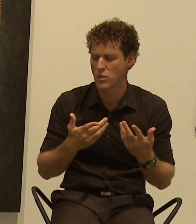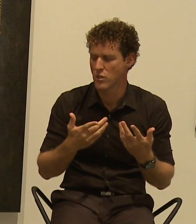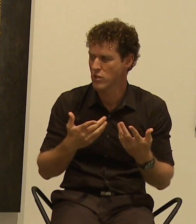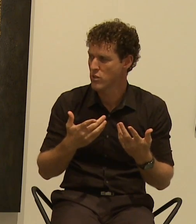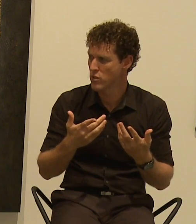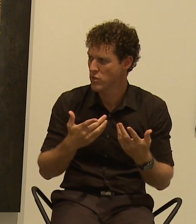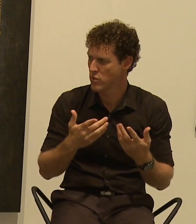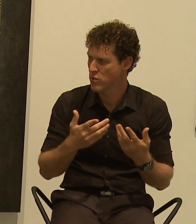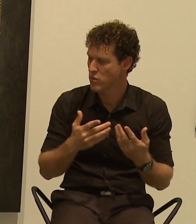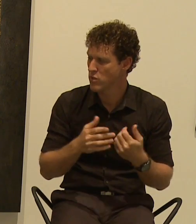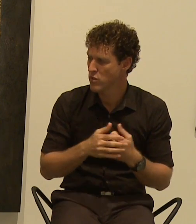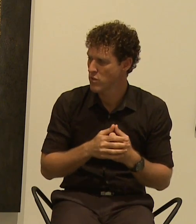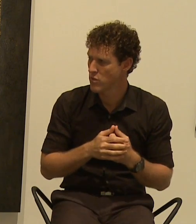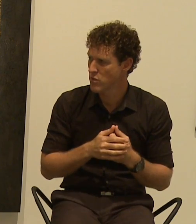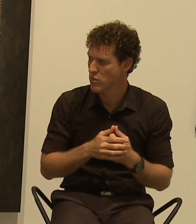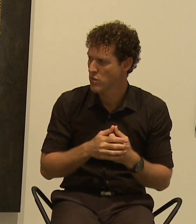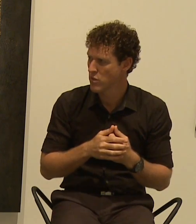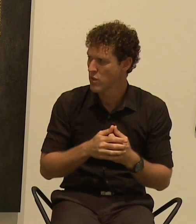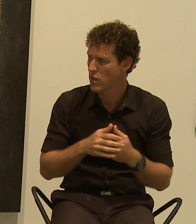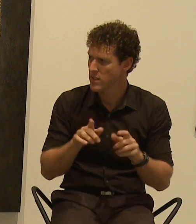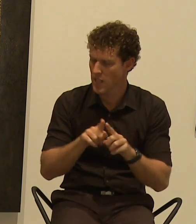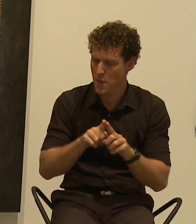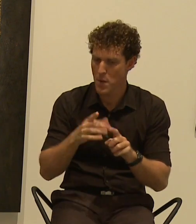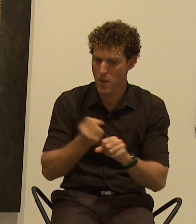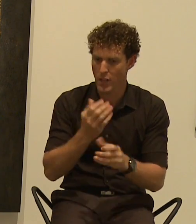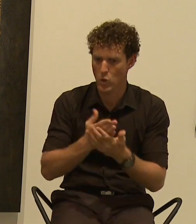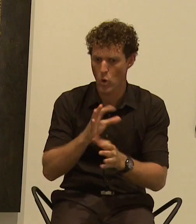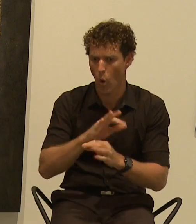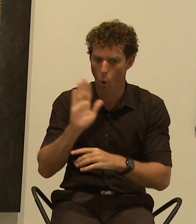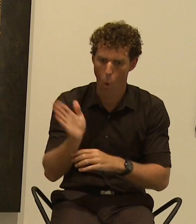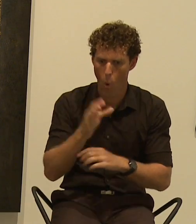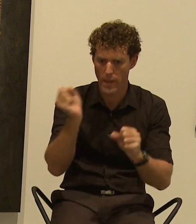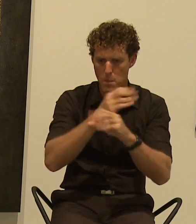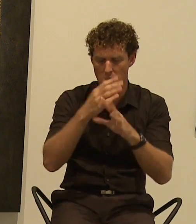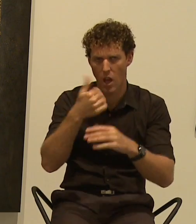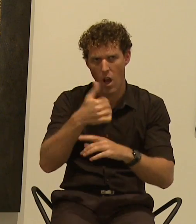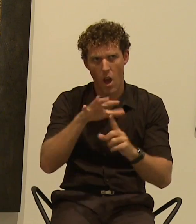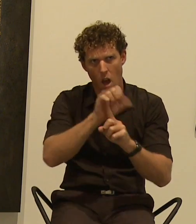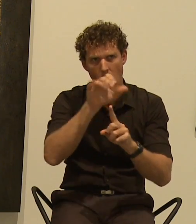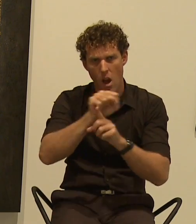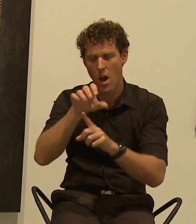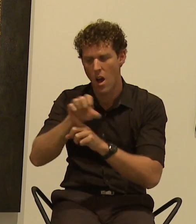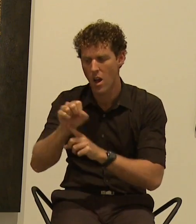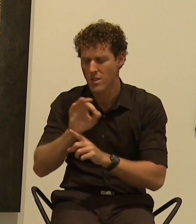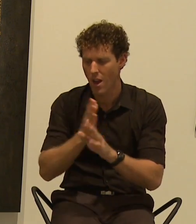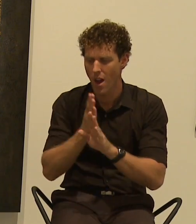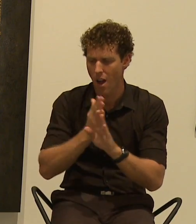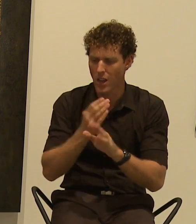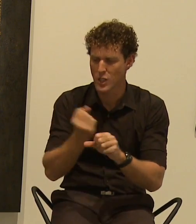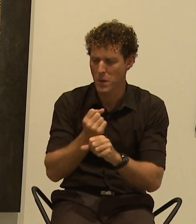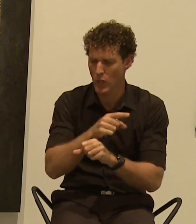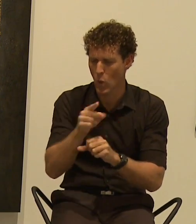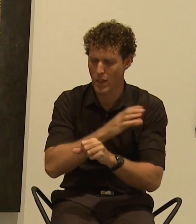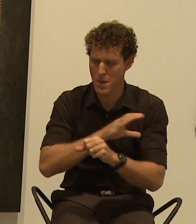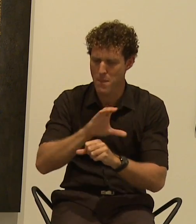not allowing all of the information to be read from the images. So that was kind of. I think that was